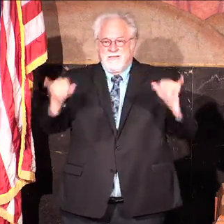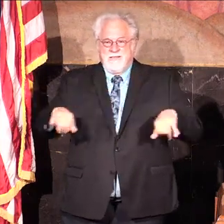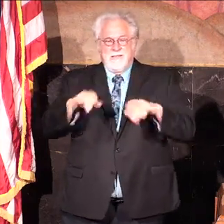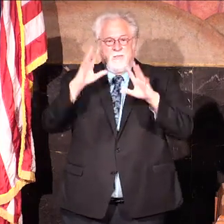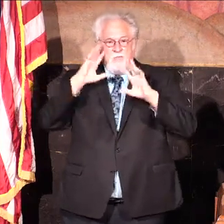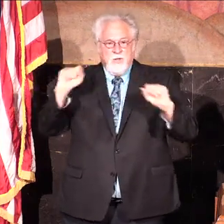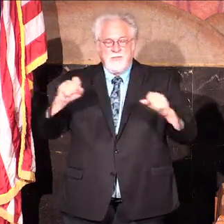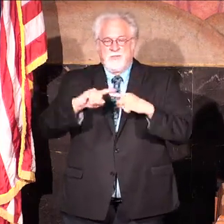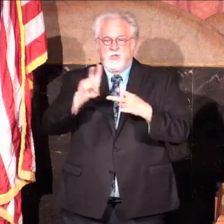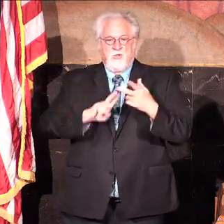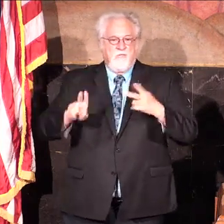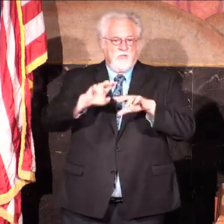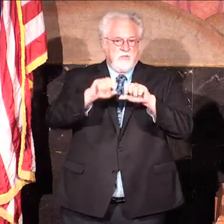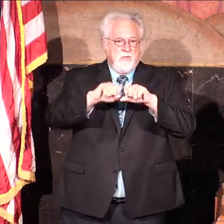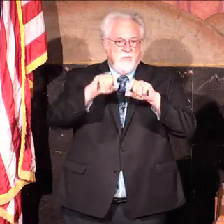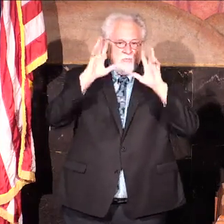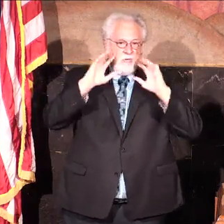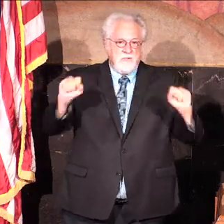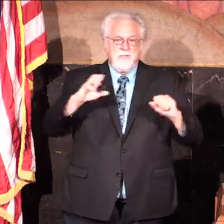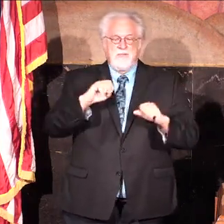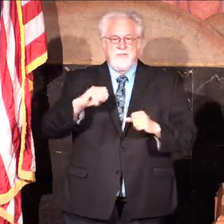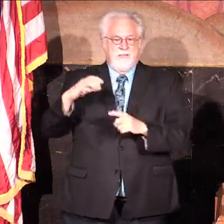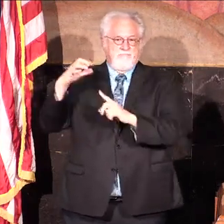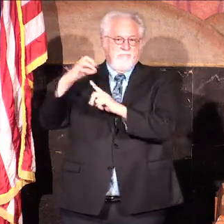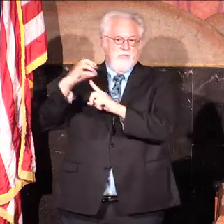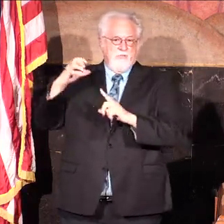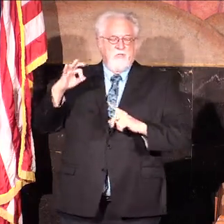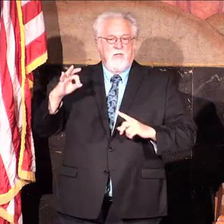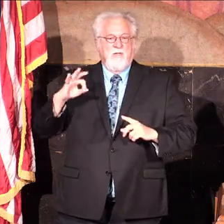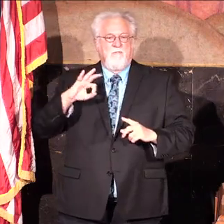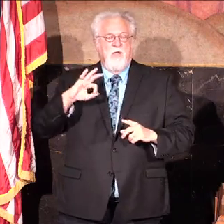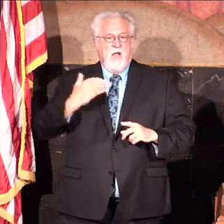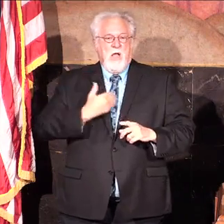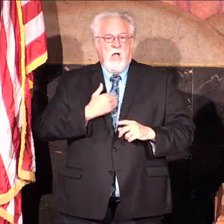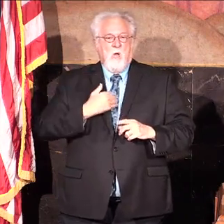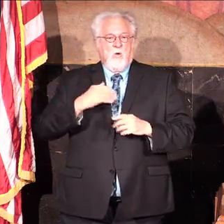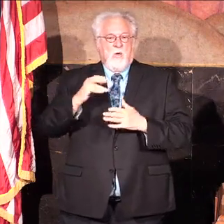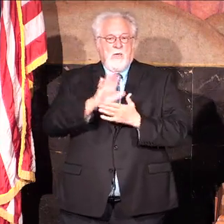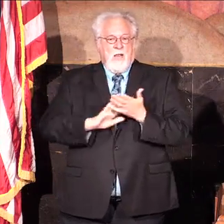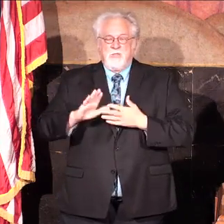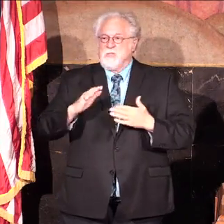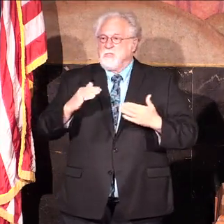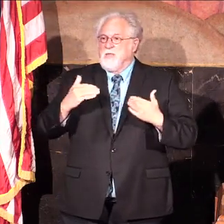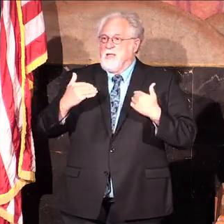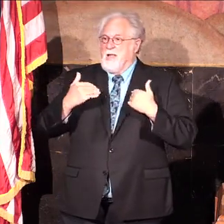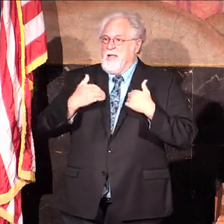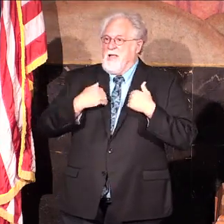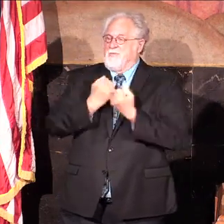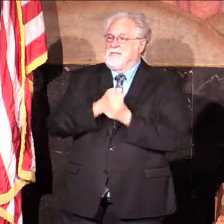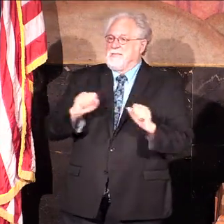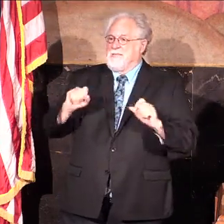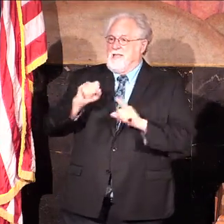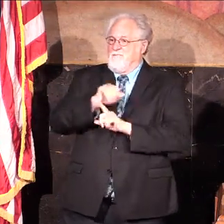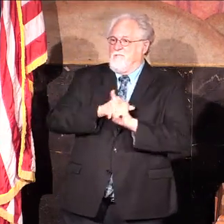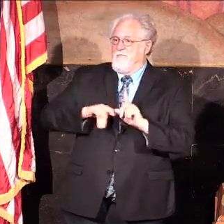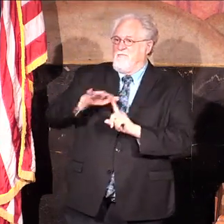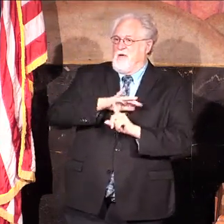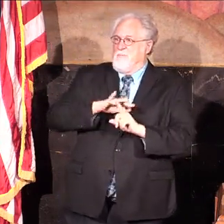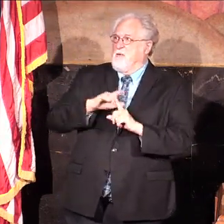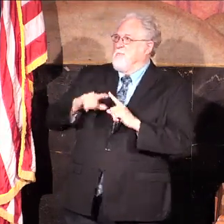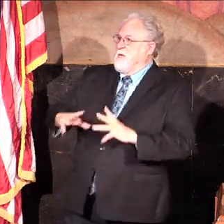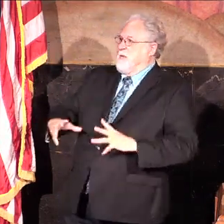university presidents and chancellors of our community technical colleges to have a safe environment by embracing all of the